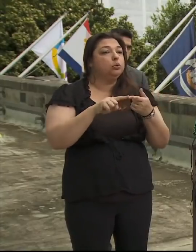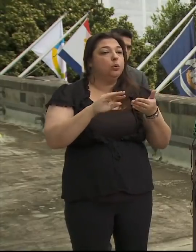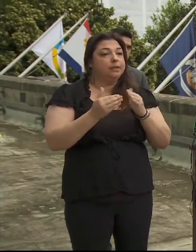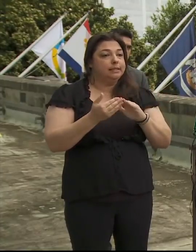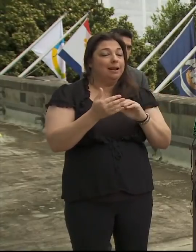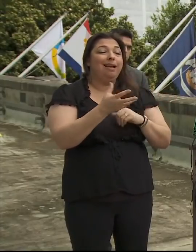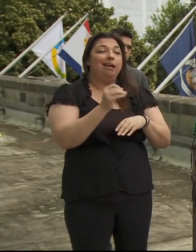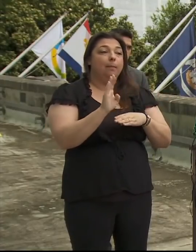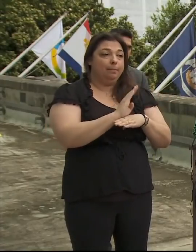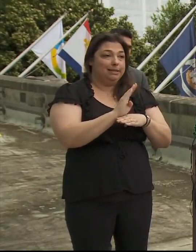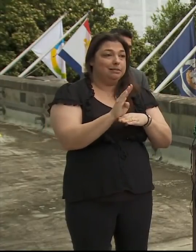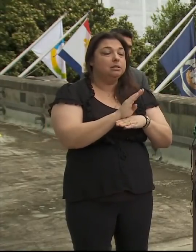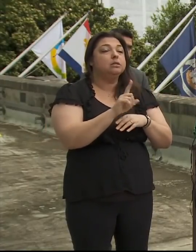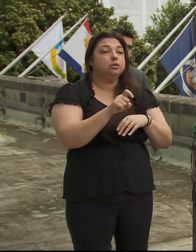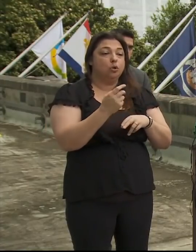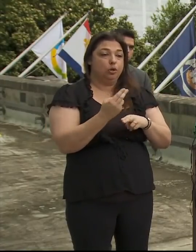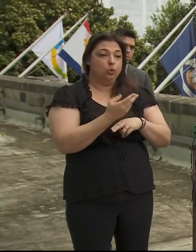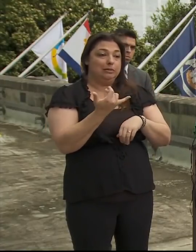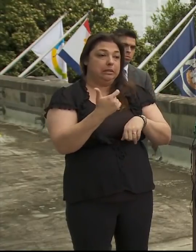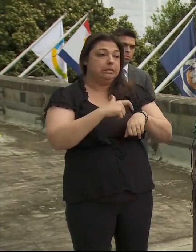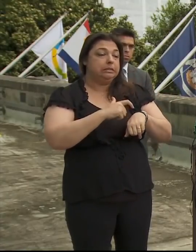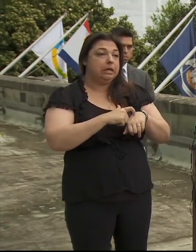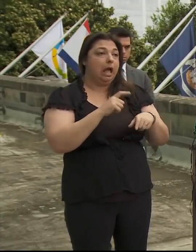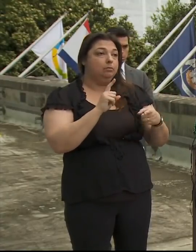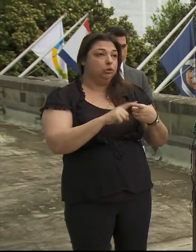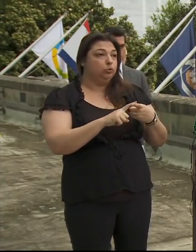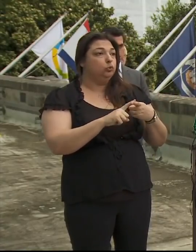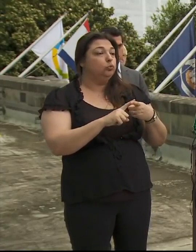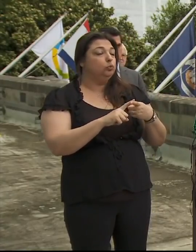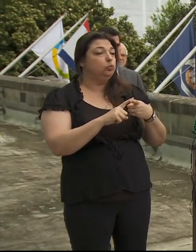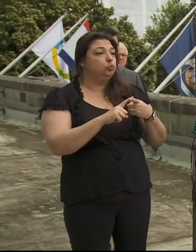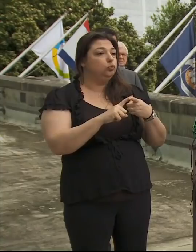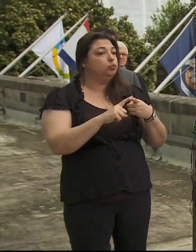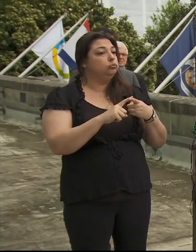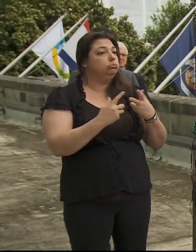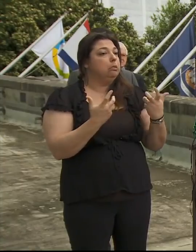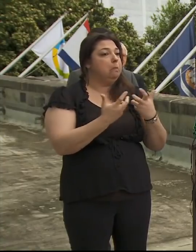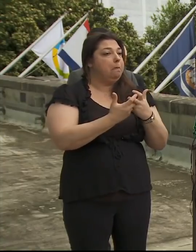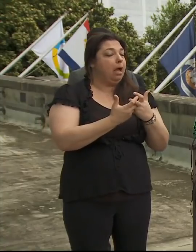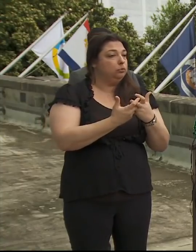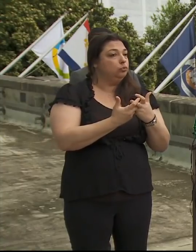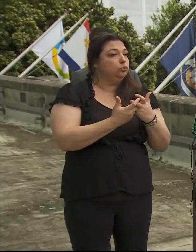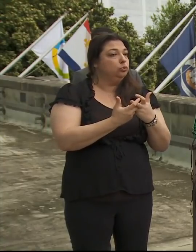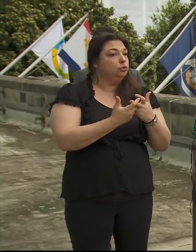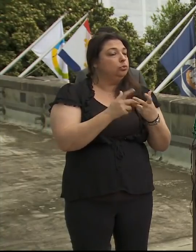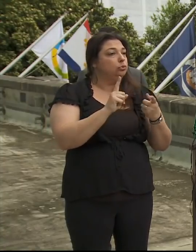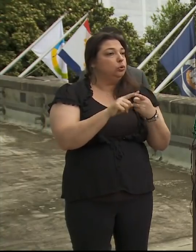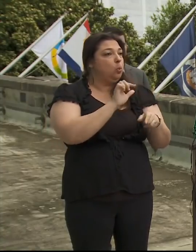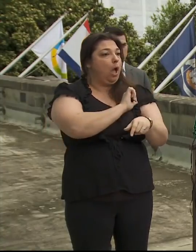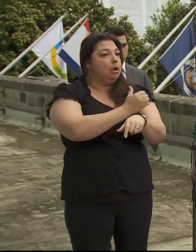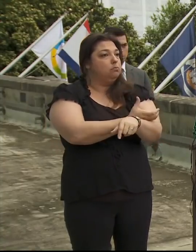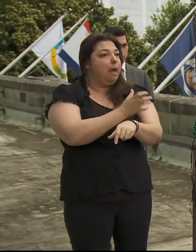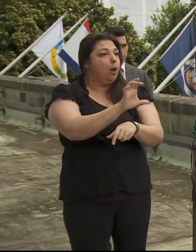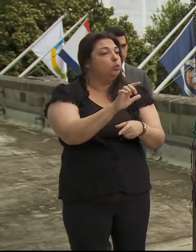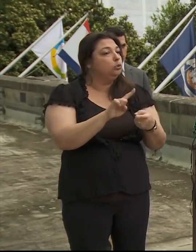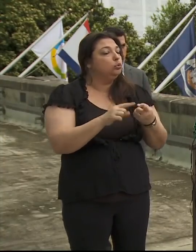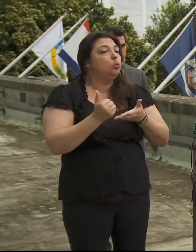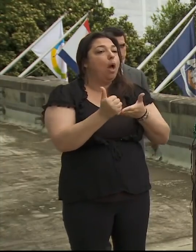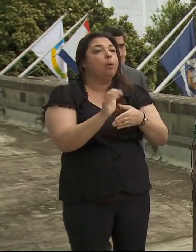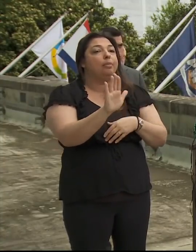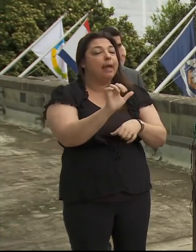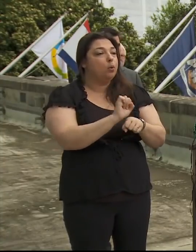also use this as an opportunity to leverage this to empower them to help